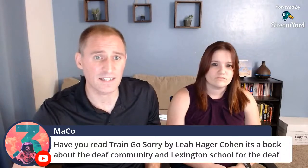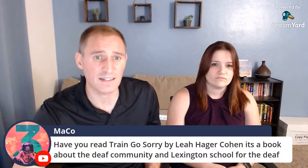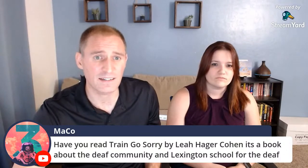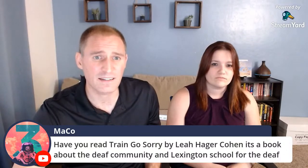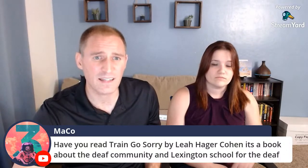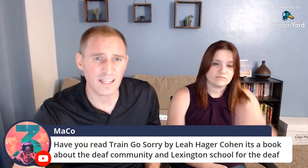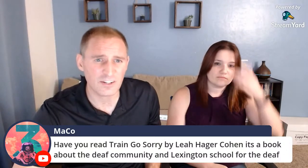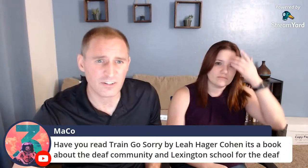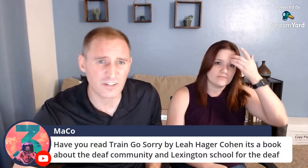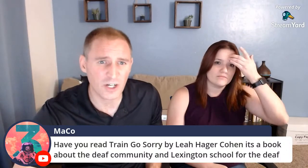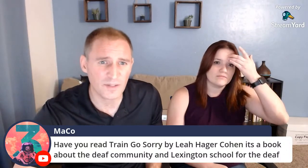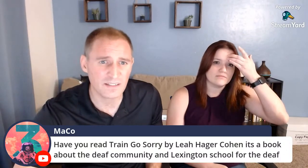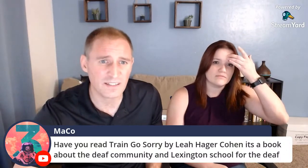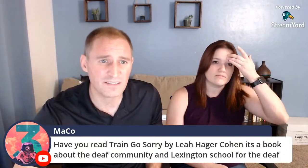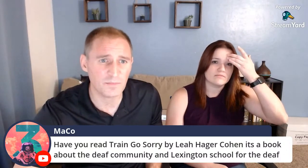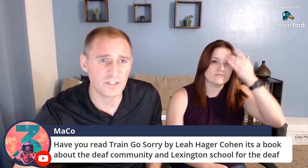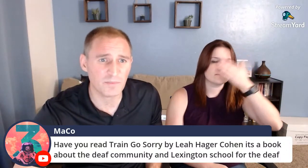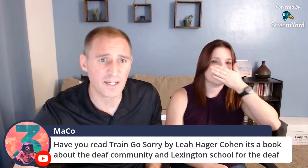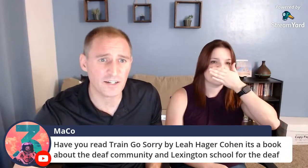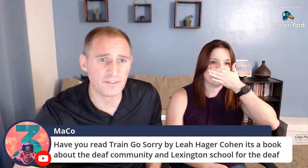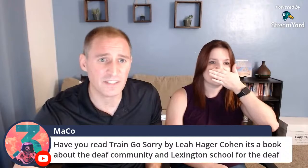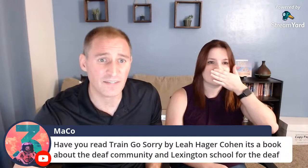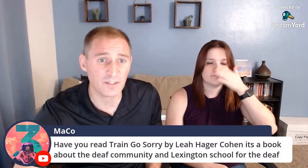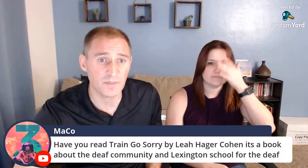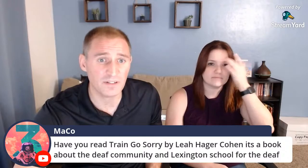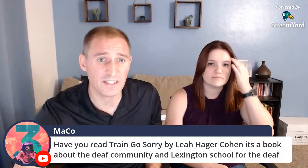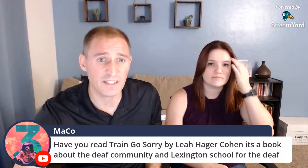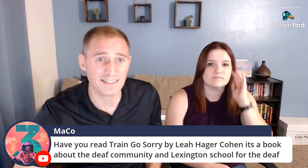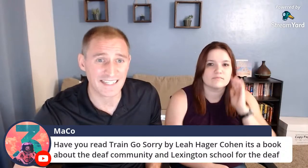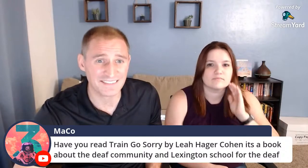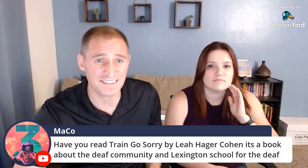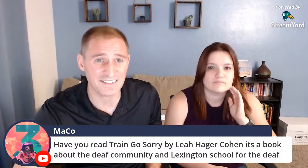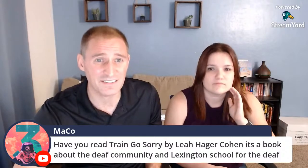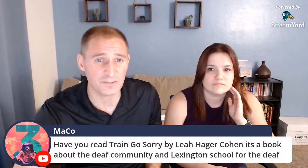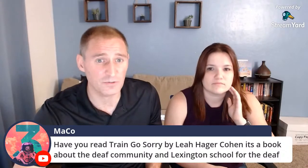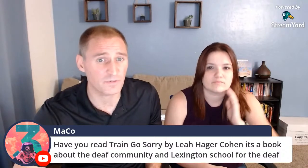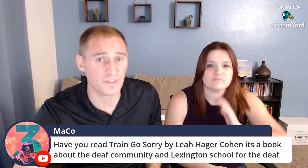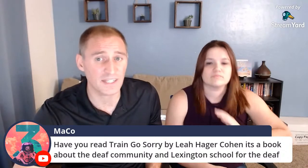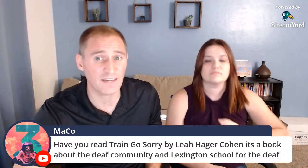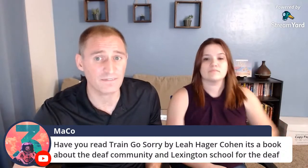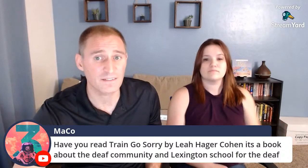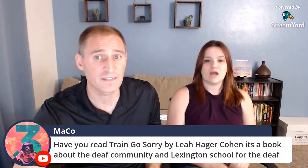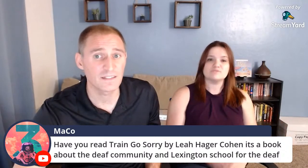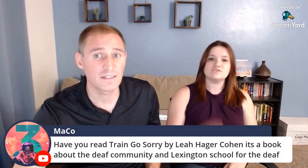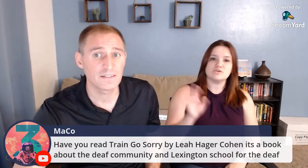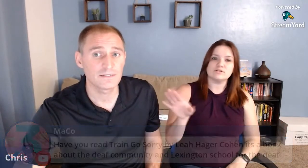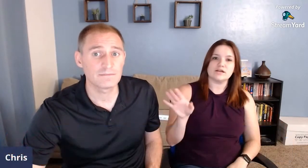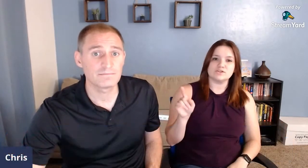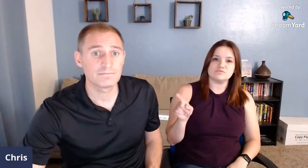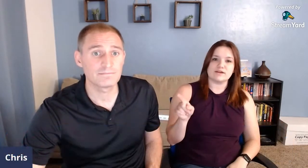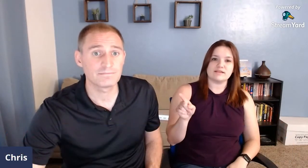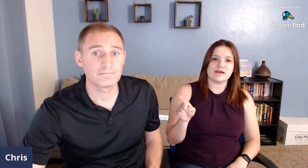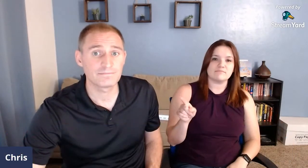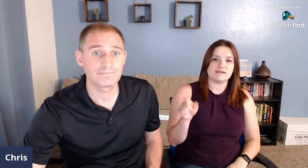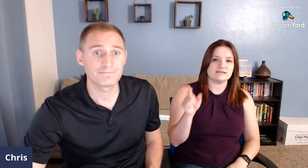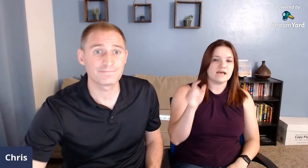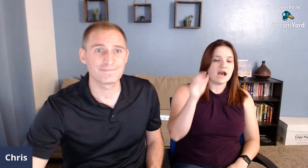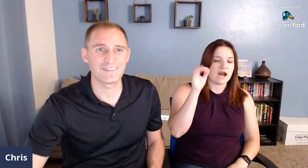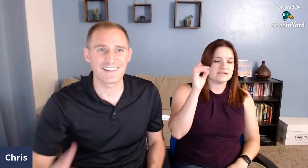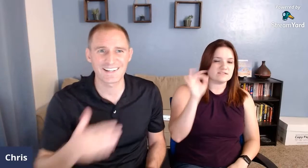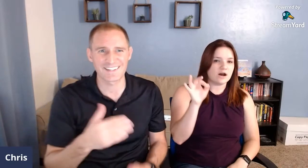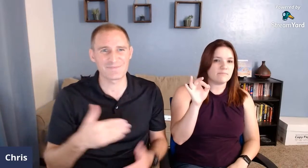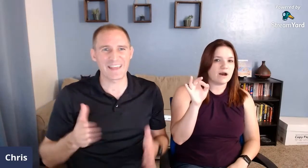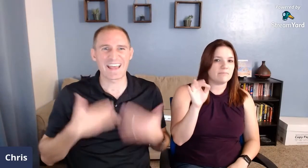Leah Hager Cohen? It's a book about the deaf community in Lexington School for the Deaf. I'm so glad you read that,